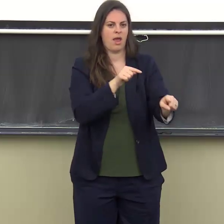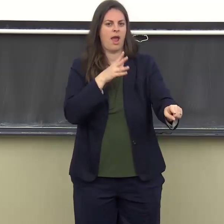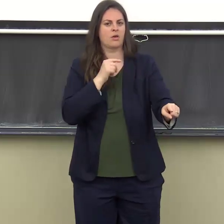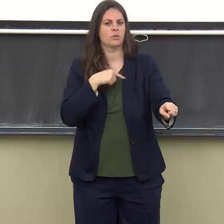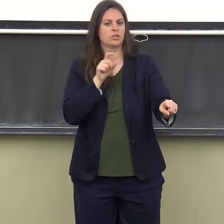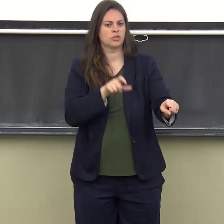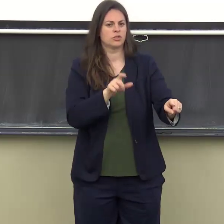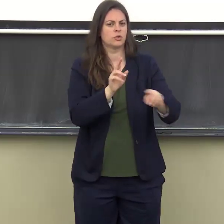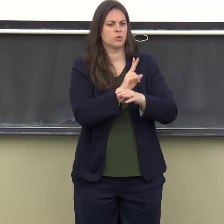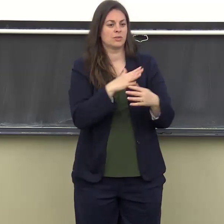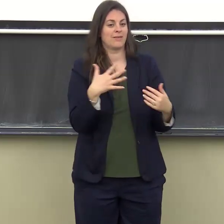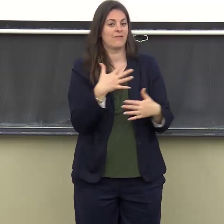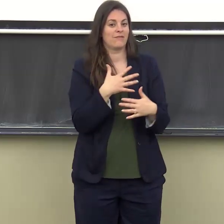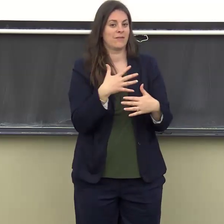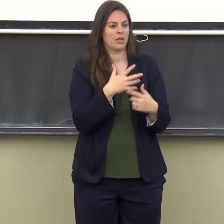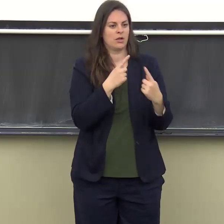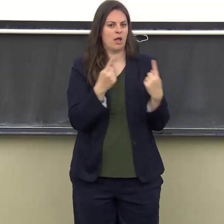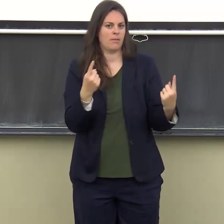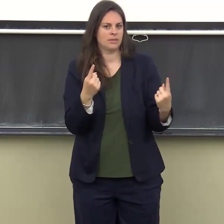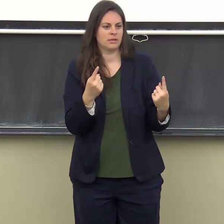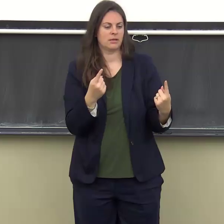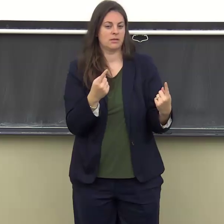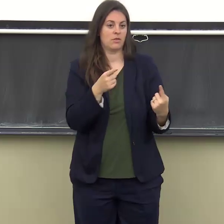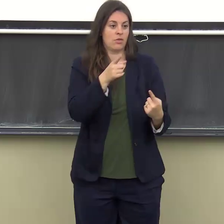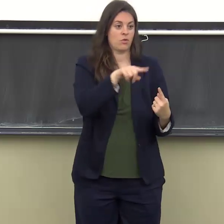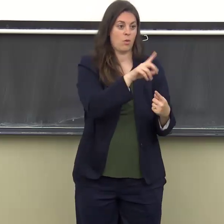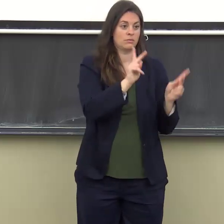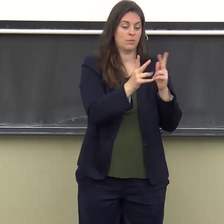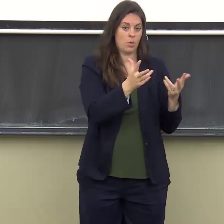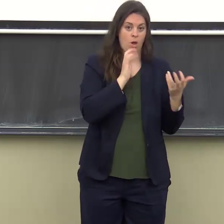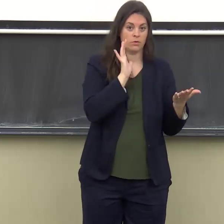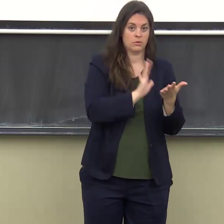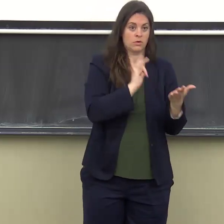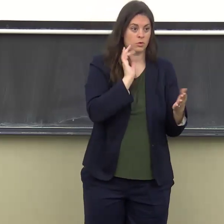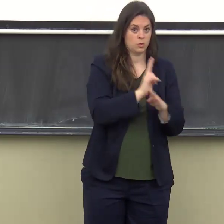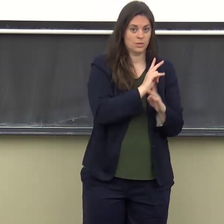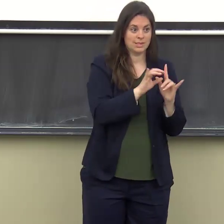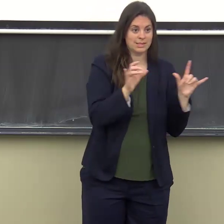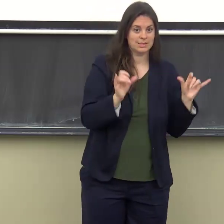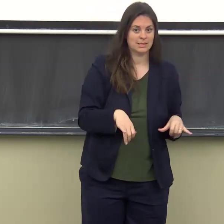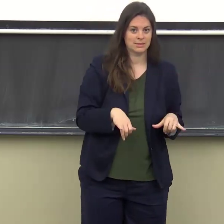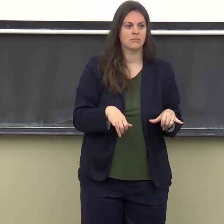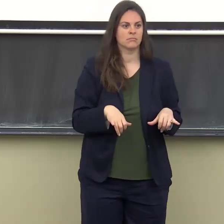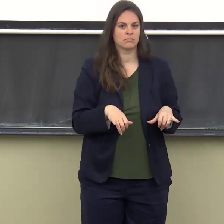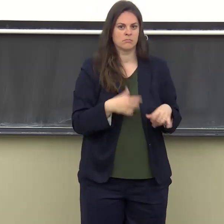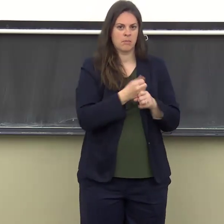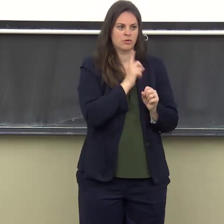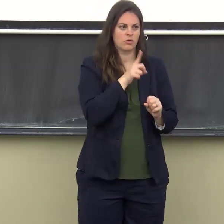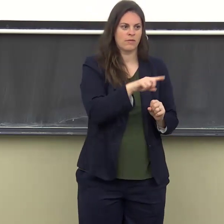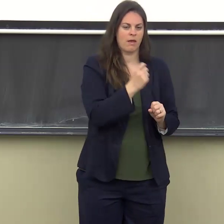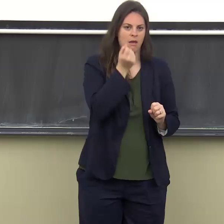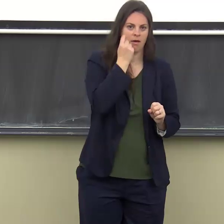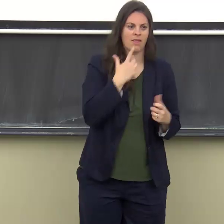put the fear of any, put fear into people who want to use these systems, because it's going to be hard to hold them accountable. So I